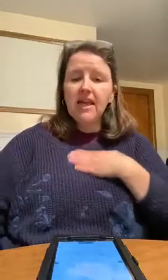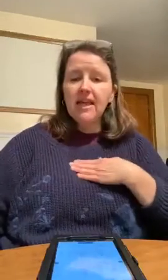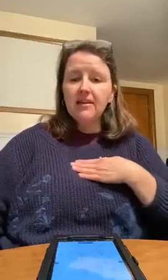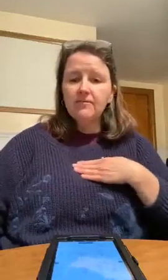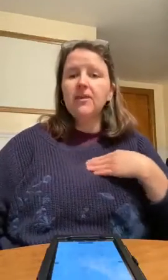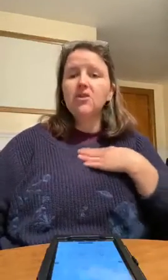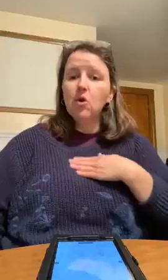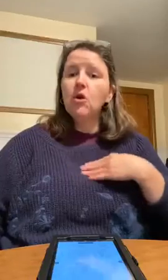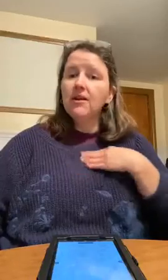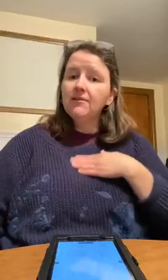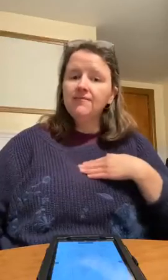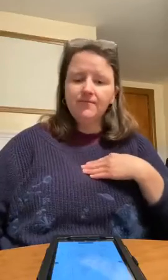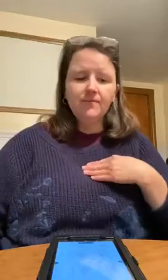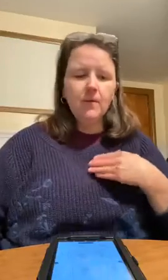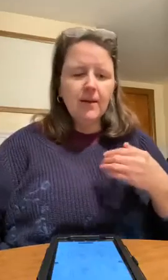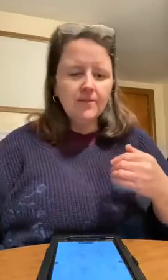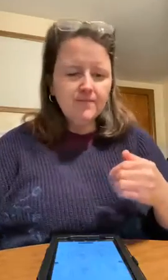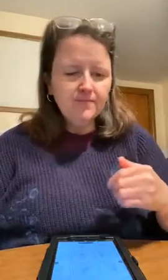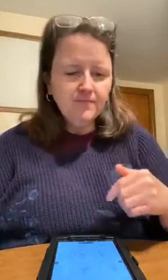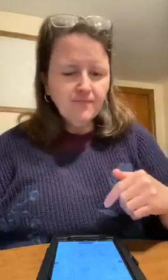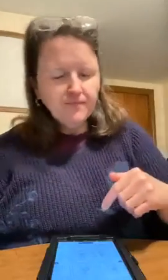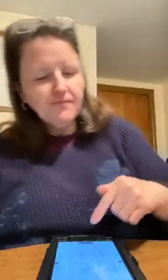Appreciate, enjoy, okay.